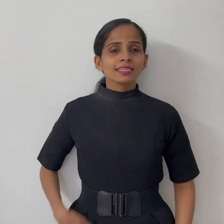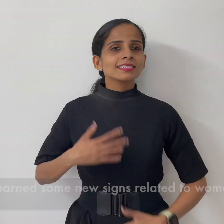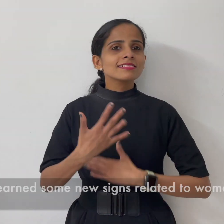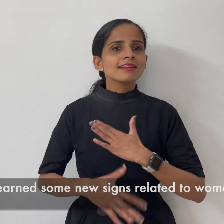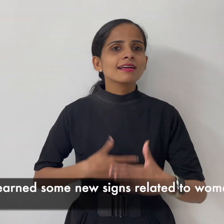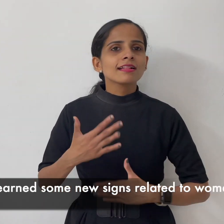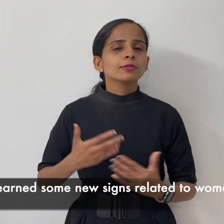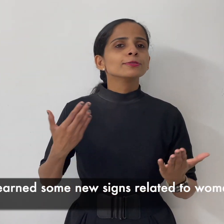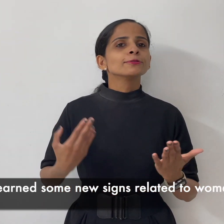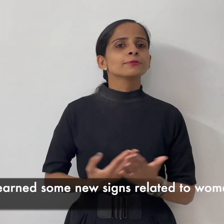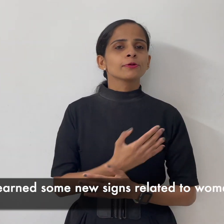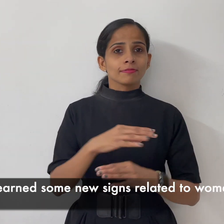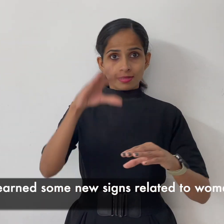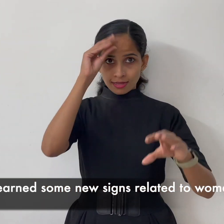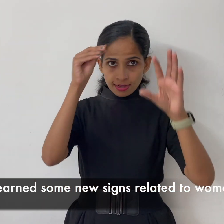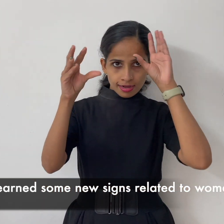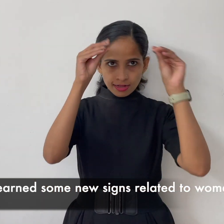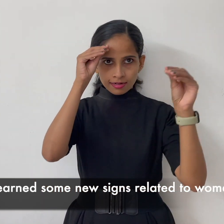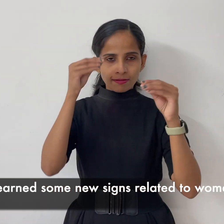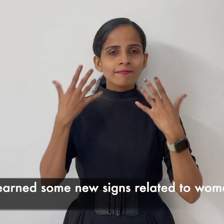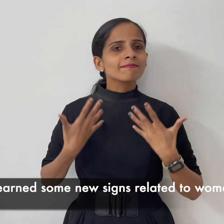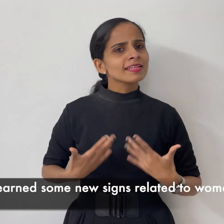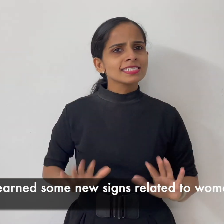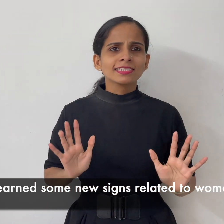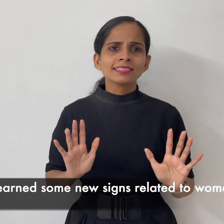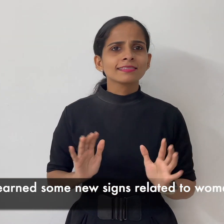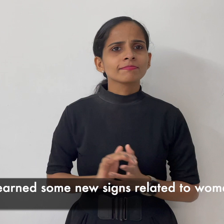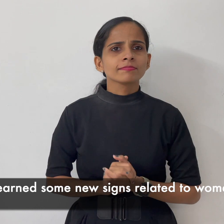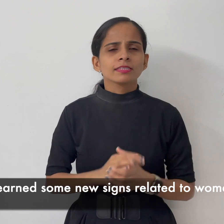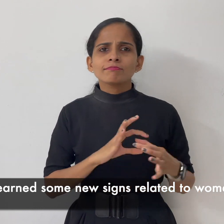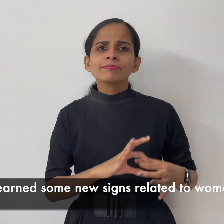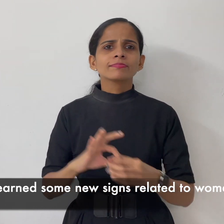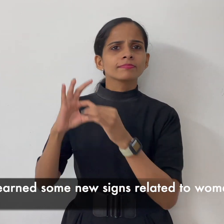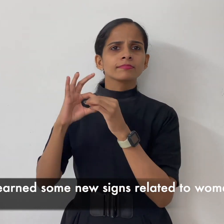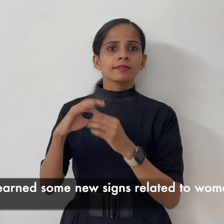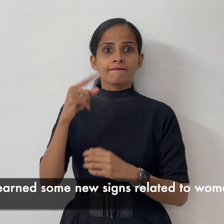Now that we have learned some new signs related to women,